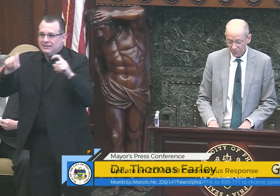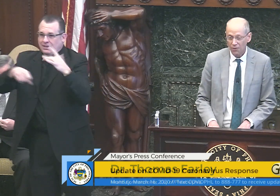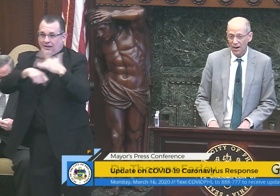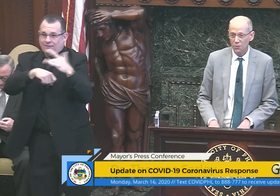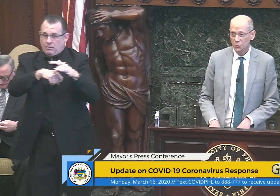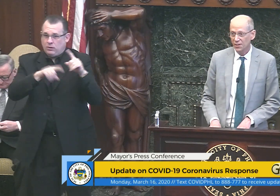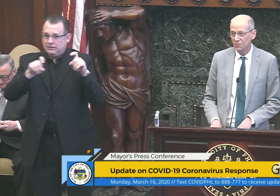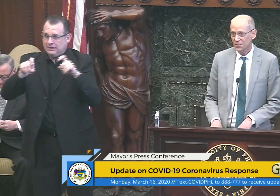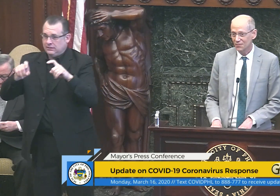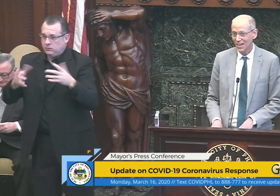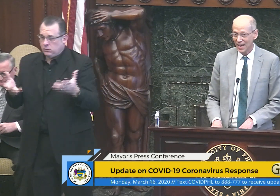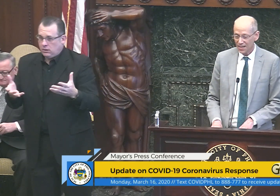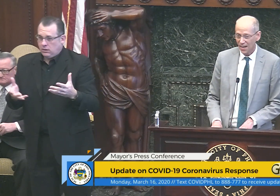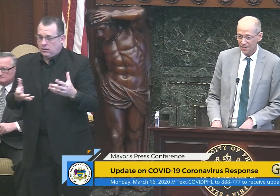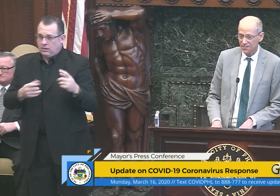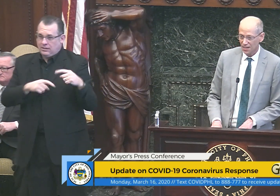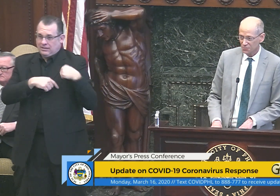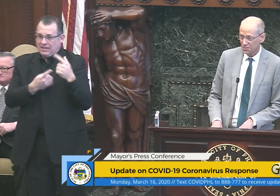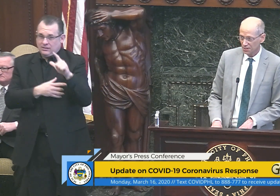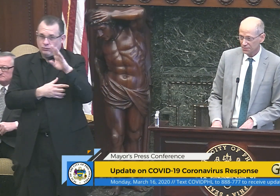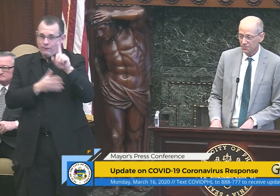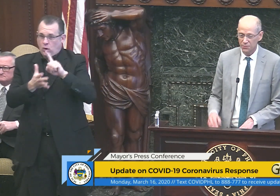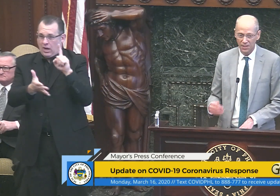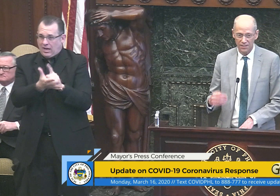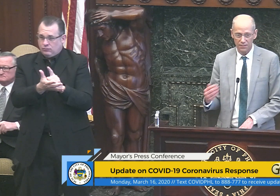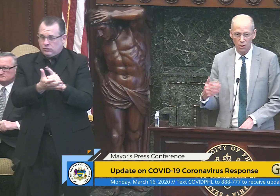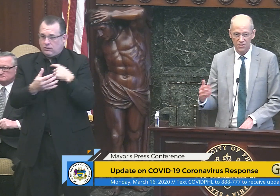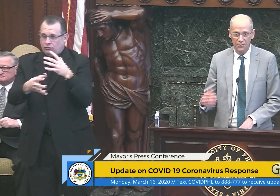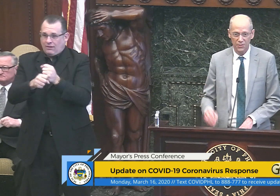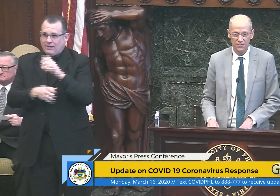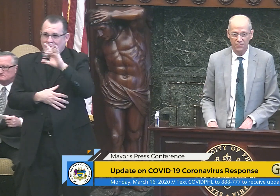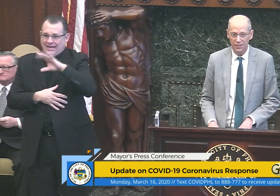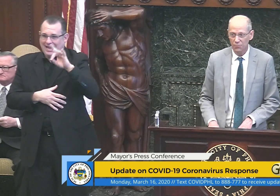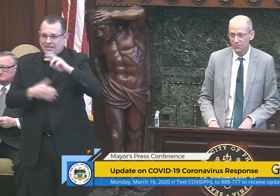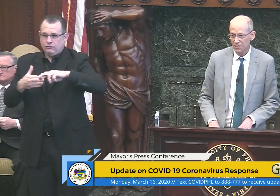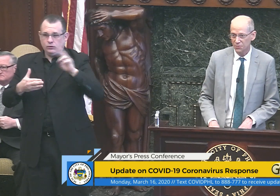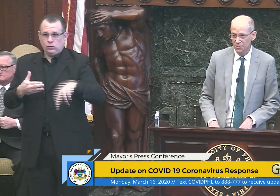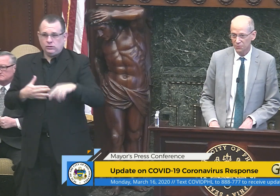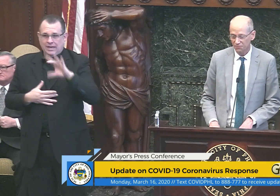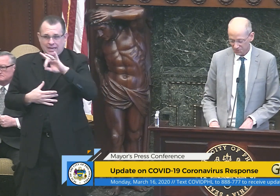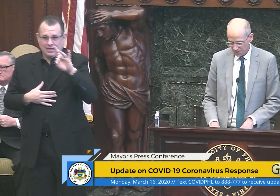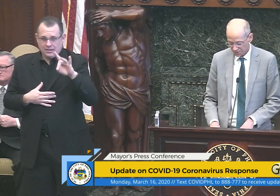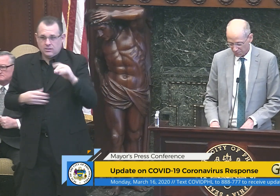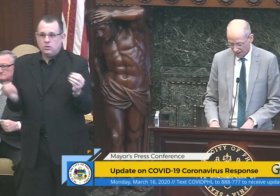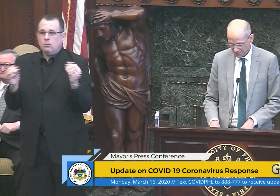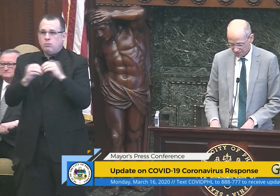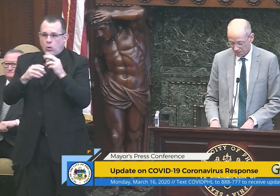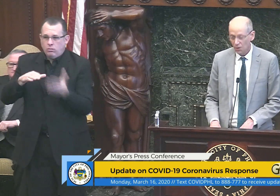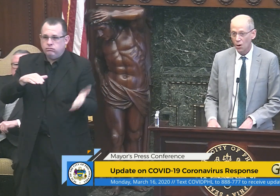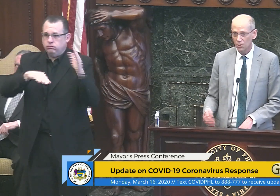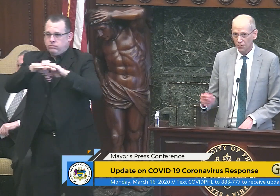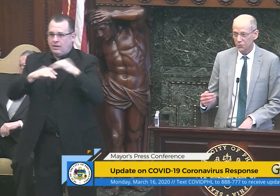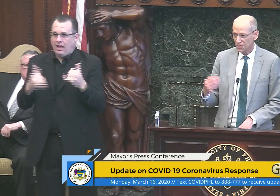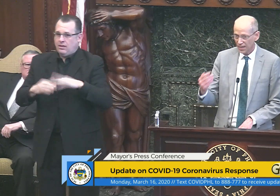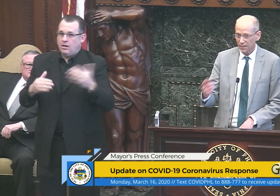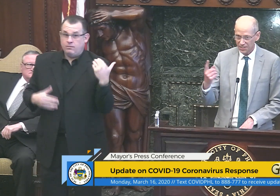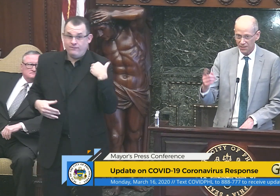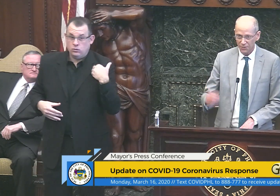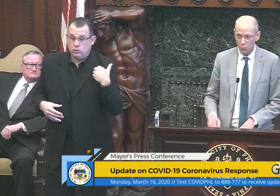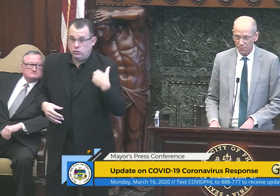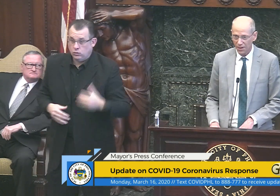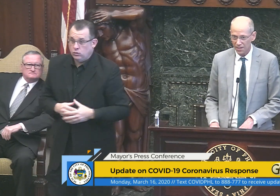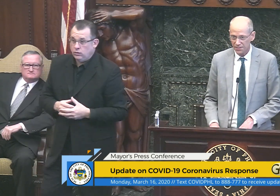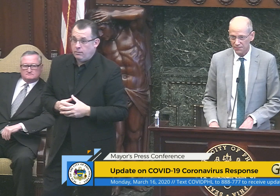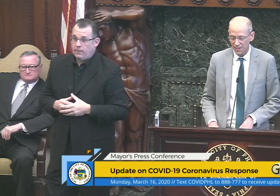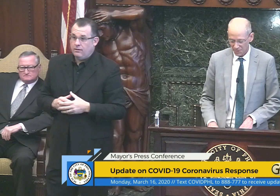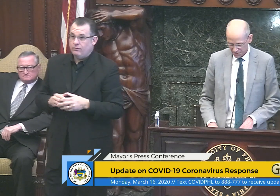last 24 hours, we have received 88 test results, so that is a large increase from the number of test results we've received in the past. All of those are negative except for